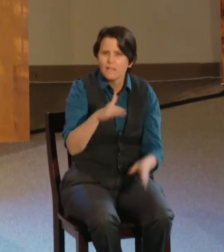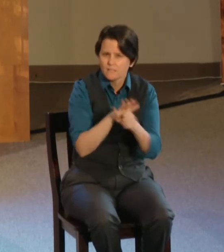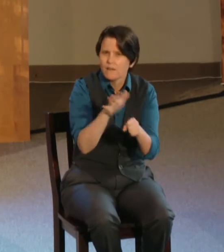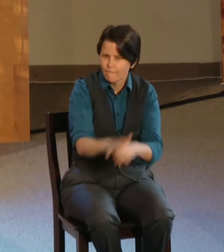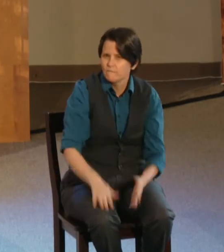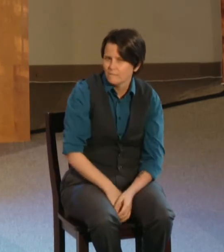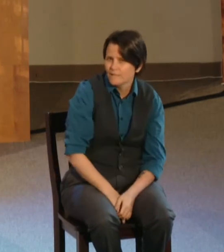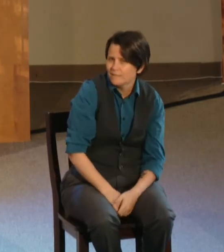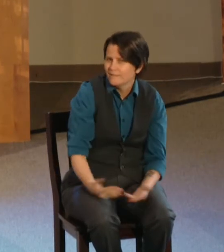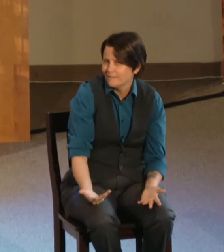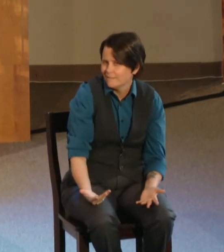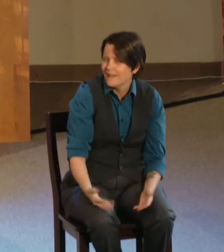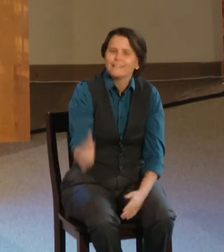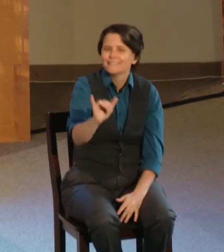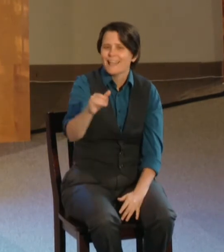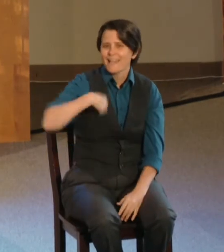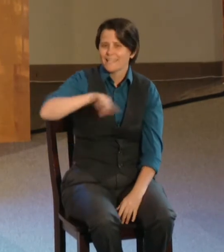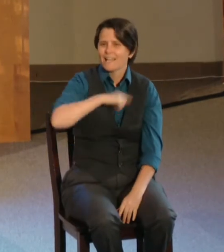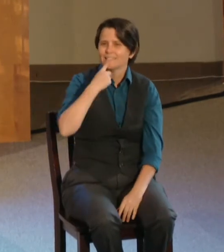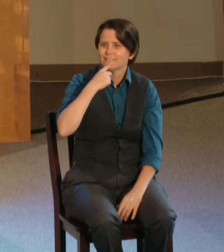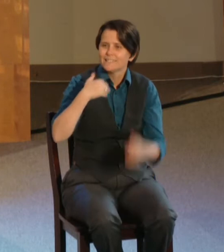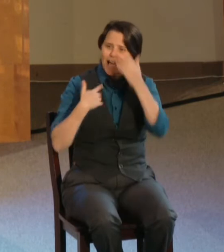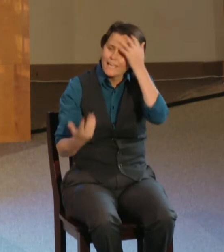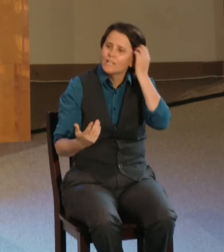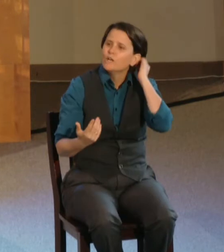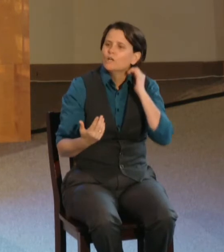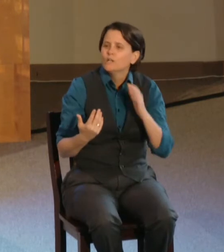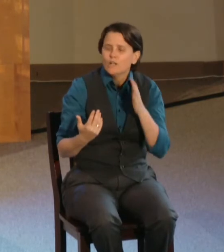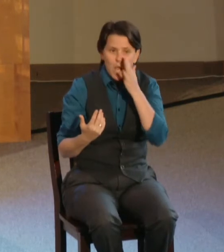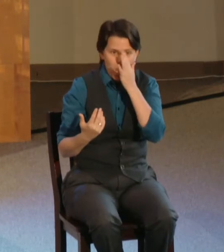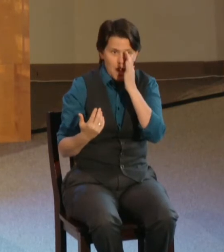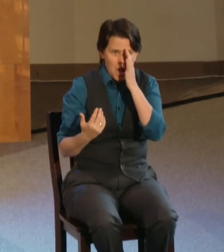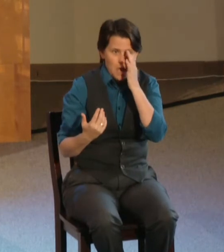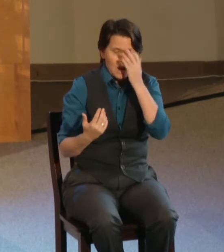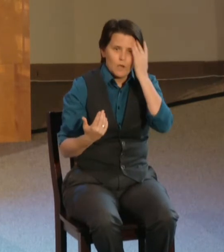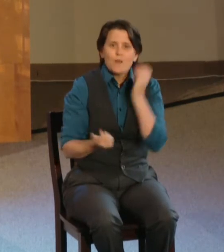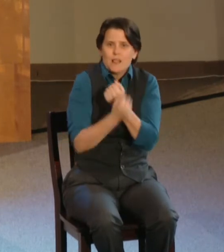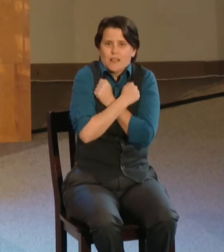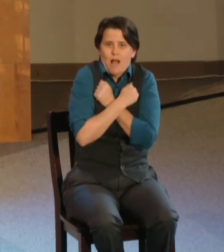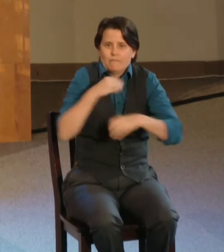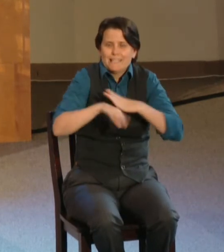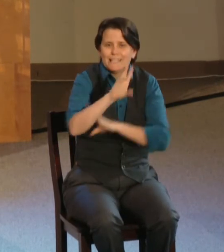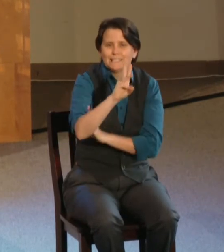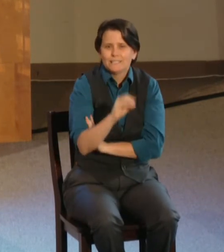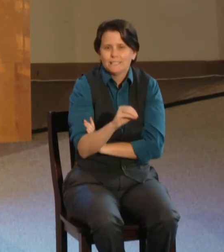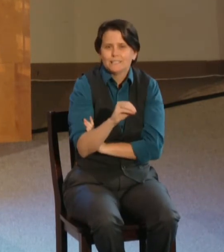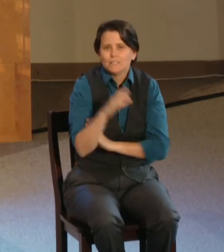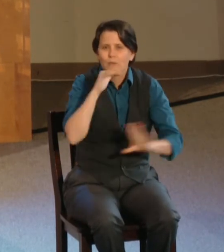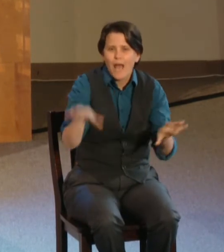It's like us saying, we marched in the 60s, and it's no longer necessary for us to